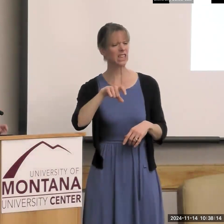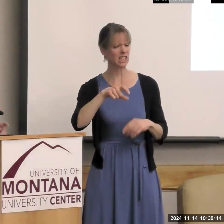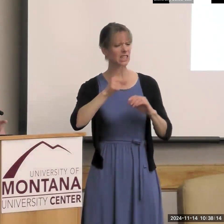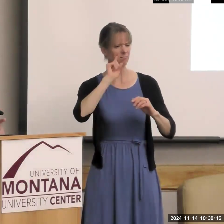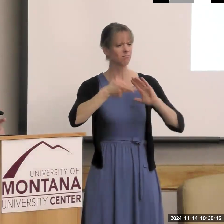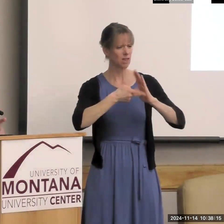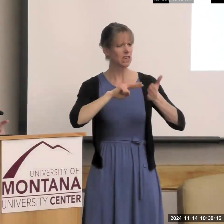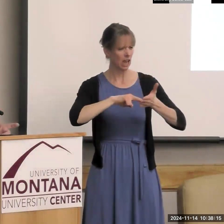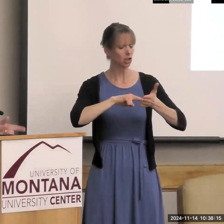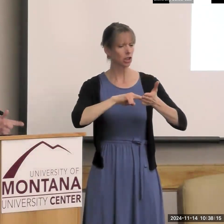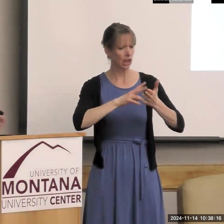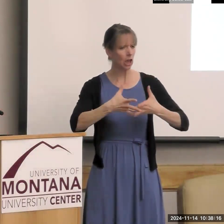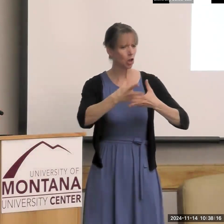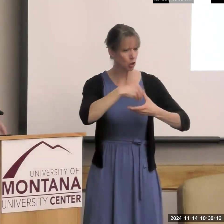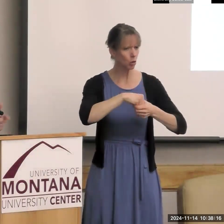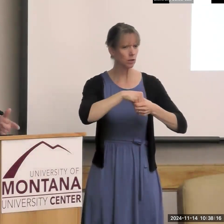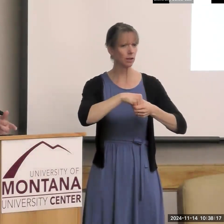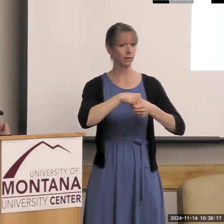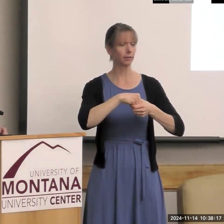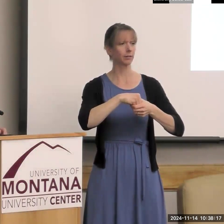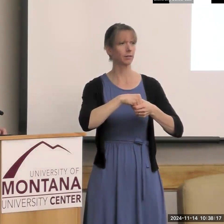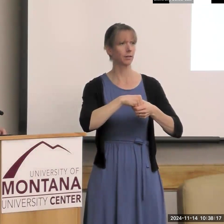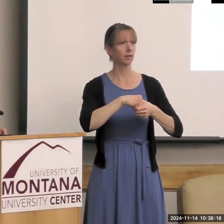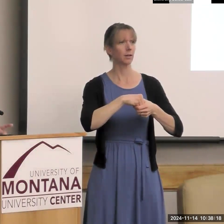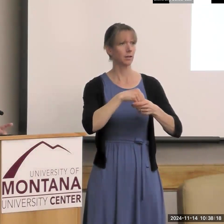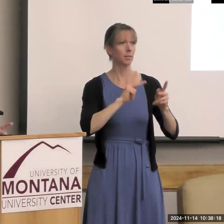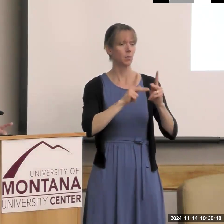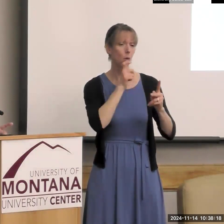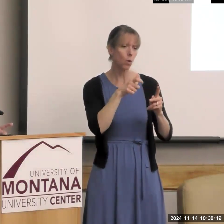inclusive or CHAs and CHIPs that are intentionally inclusive of people with